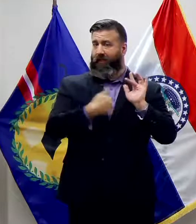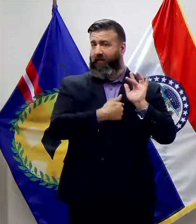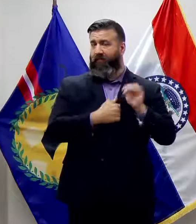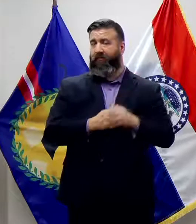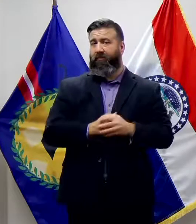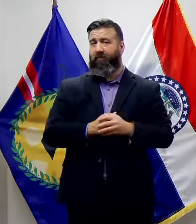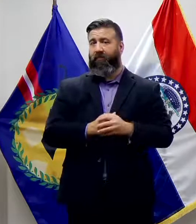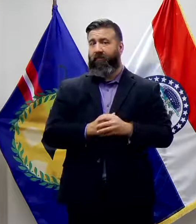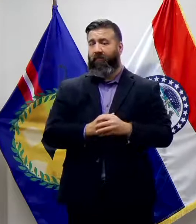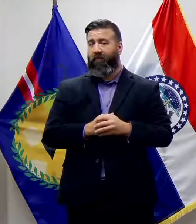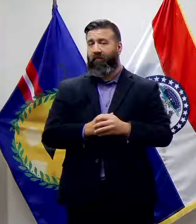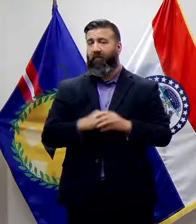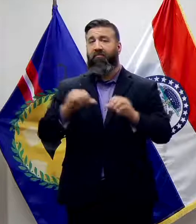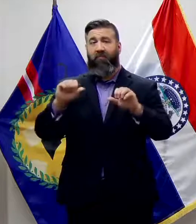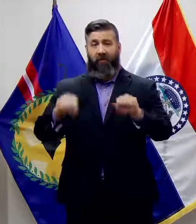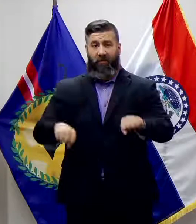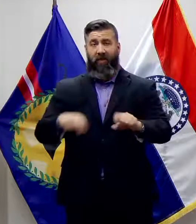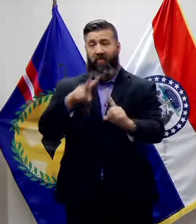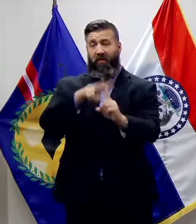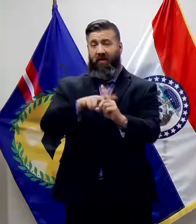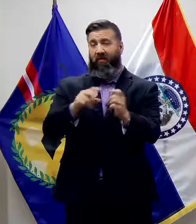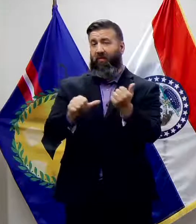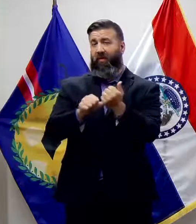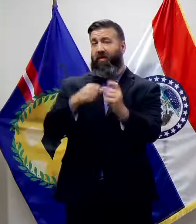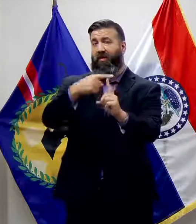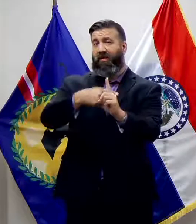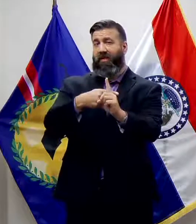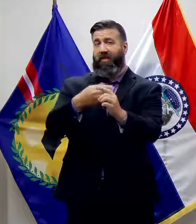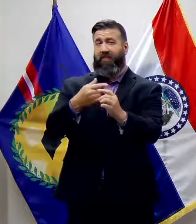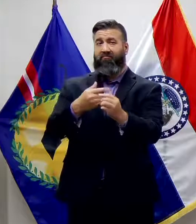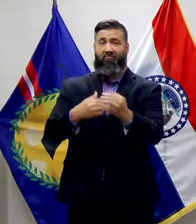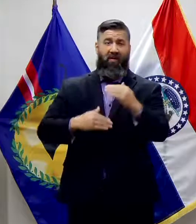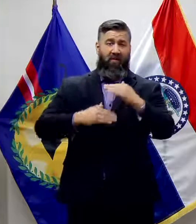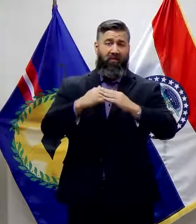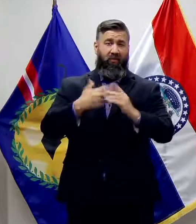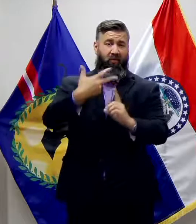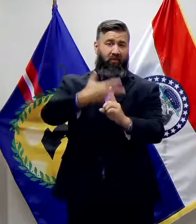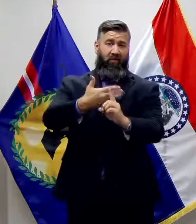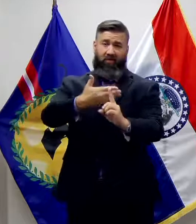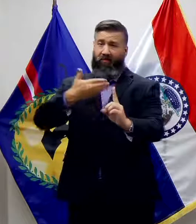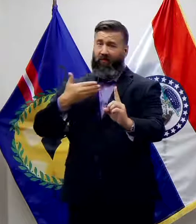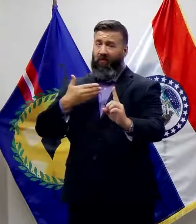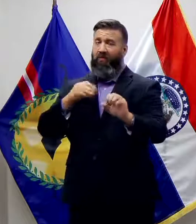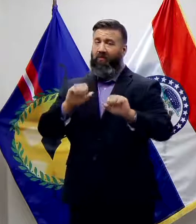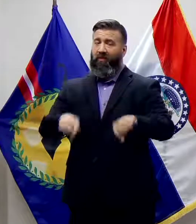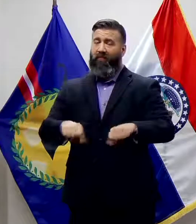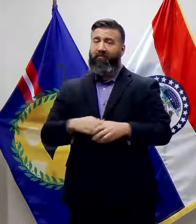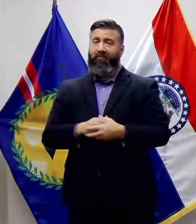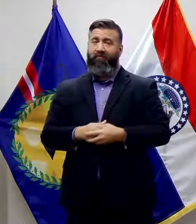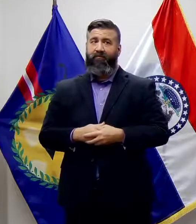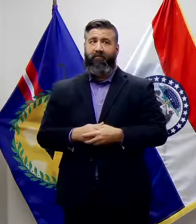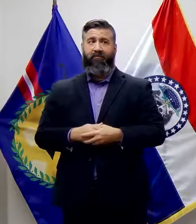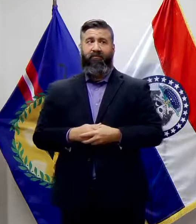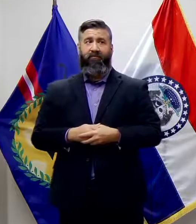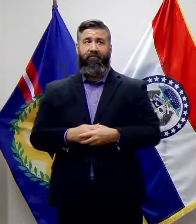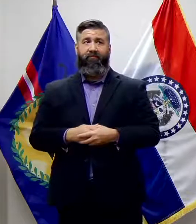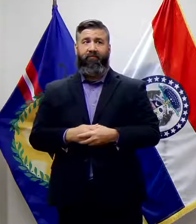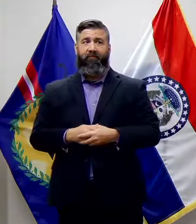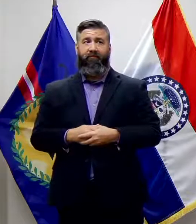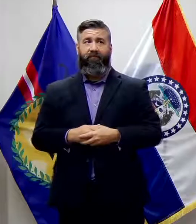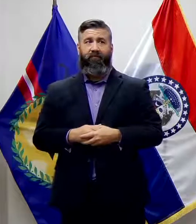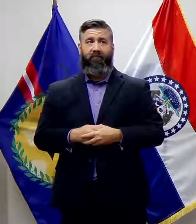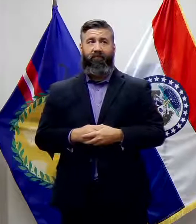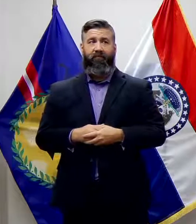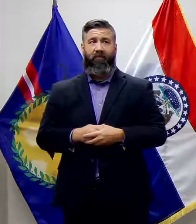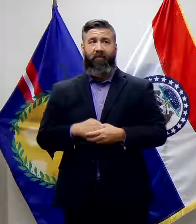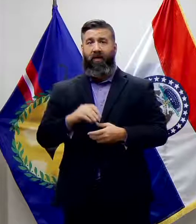even apply for rental assistance for up to 3 months in advance. You can demonstrate that need on your application. And those details on that